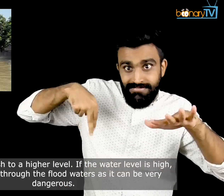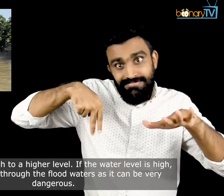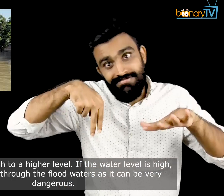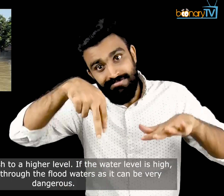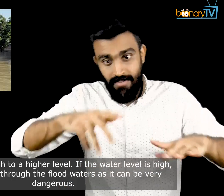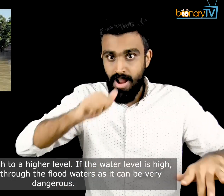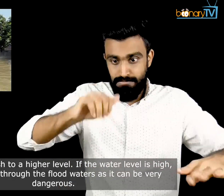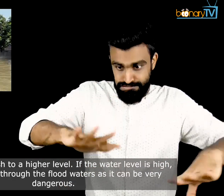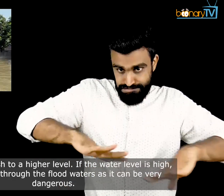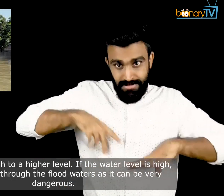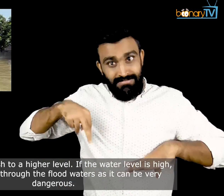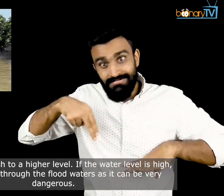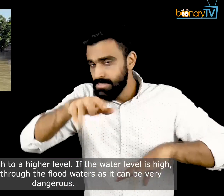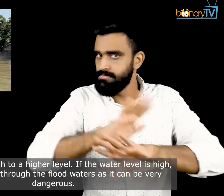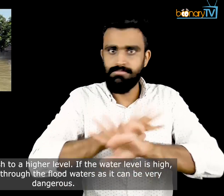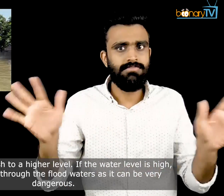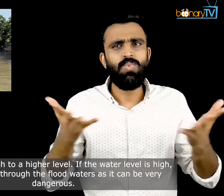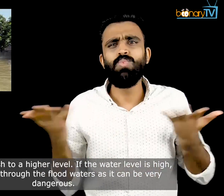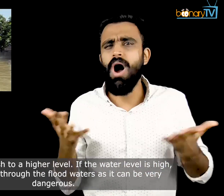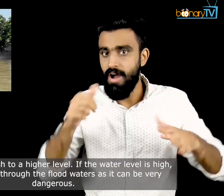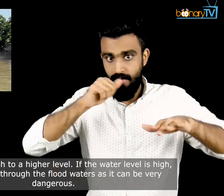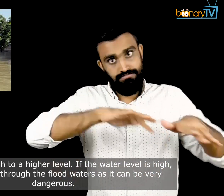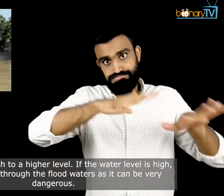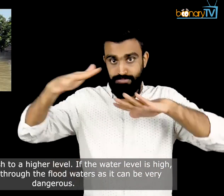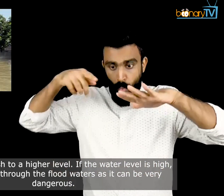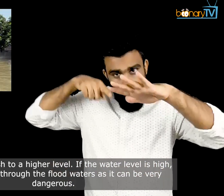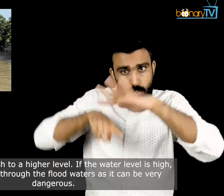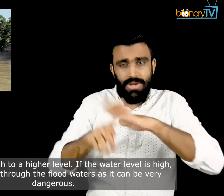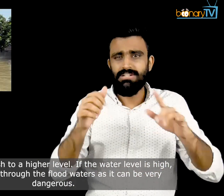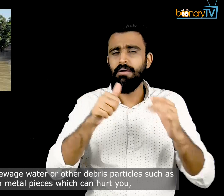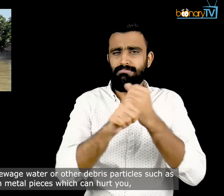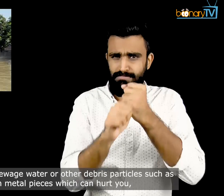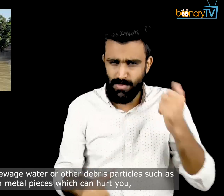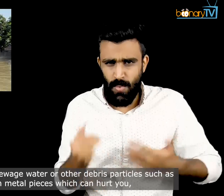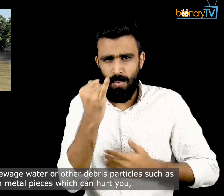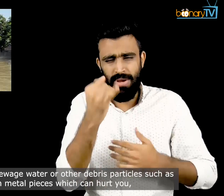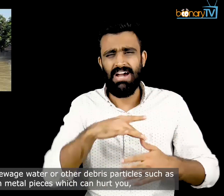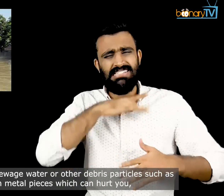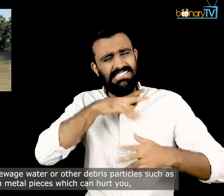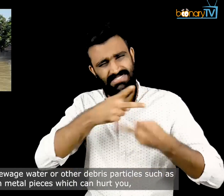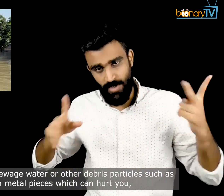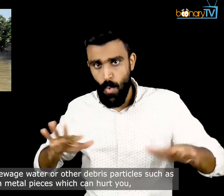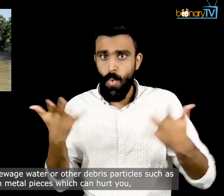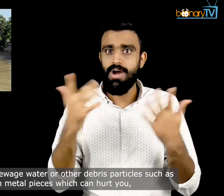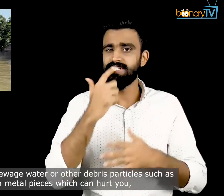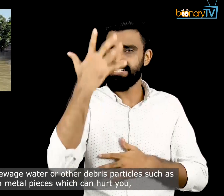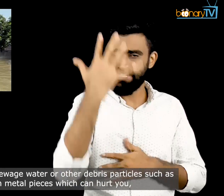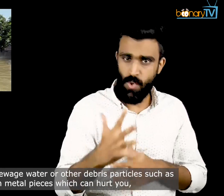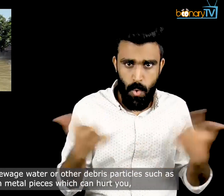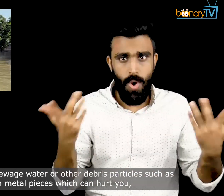avoid walking through the flood waters as it can be very dangerous. There might be sewage water or other